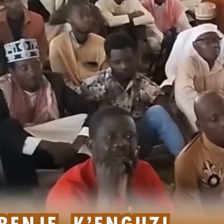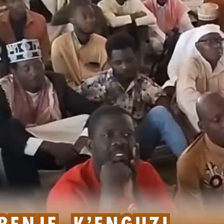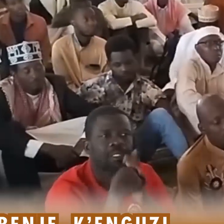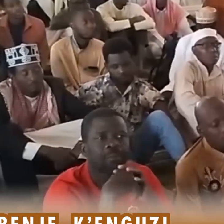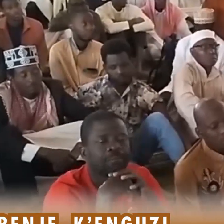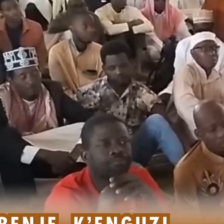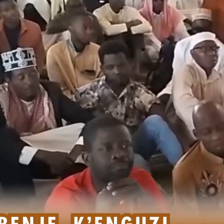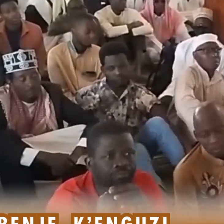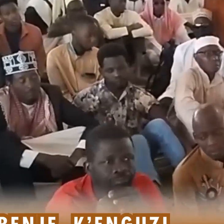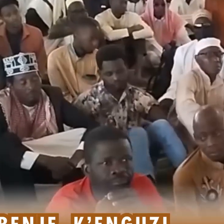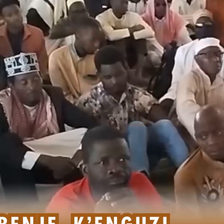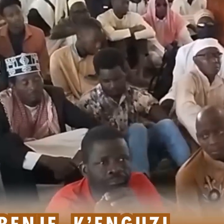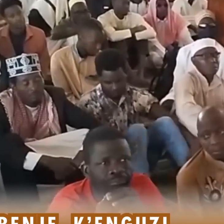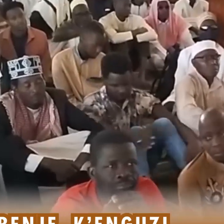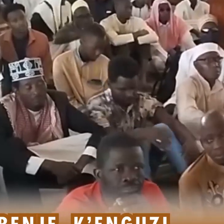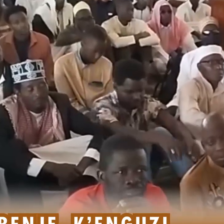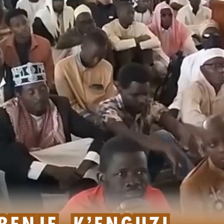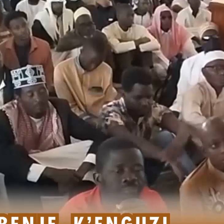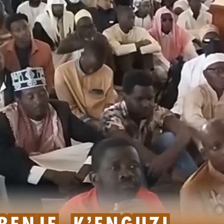misunderstandings, forgery,